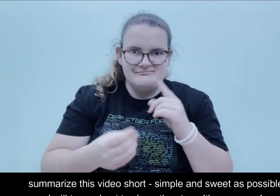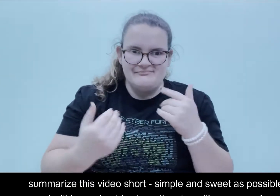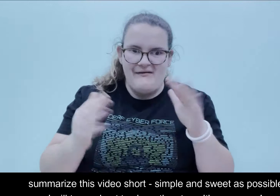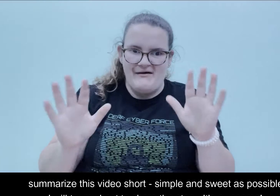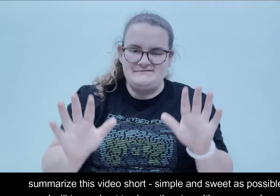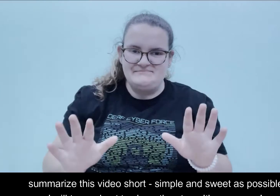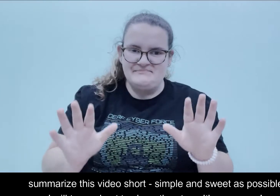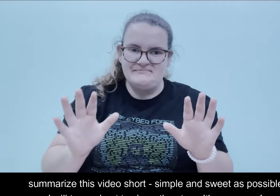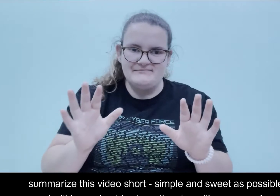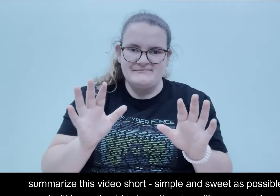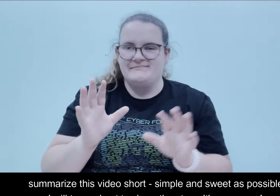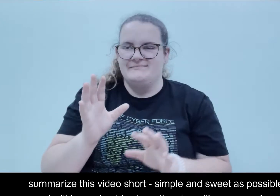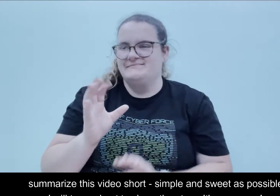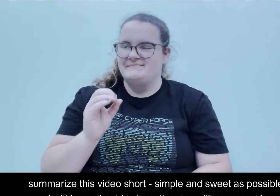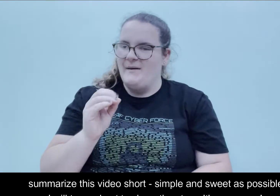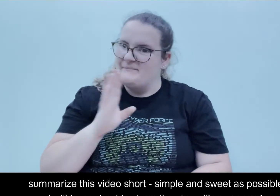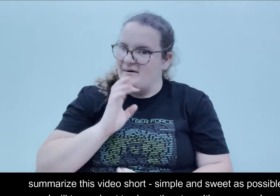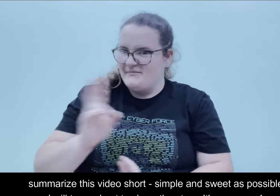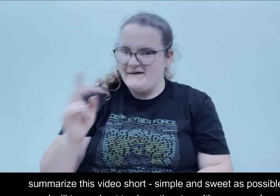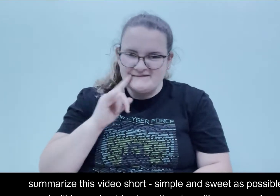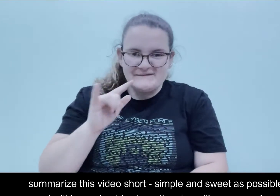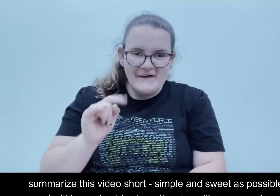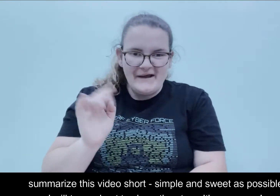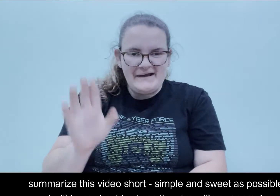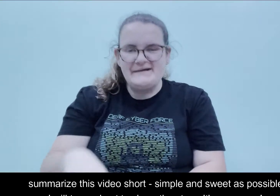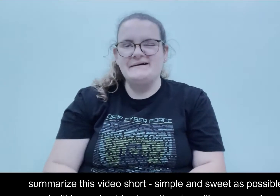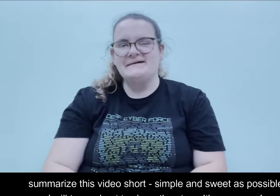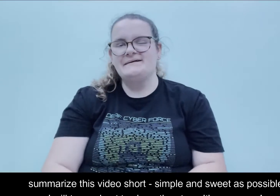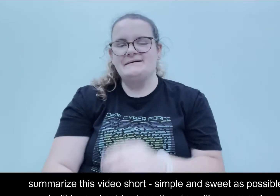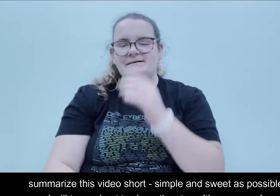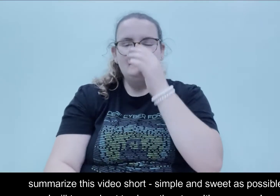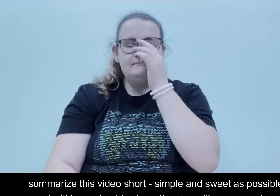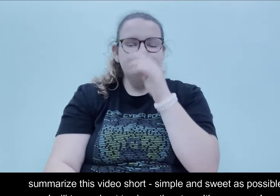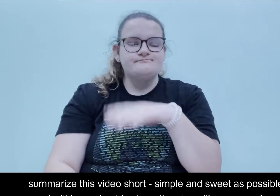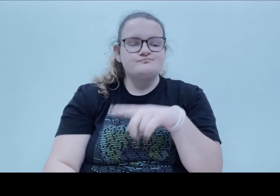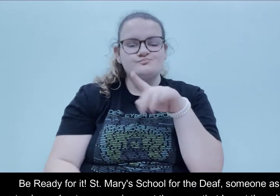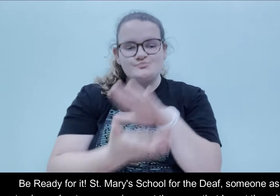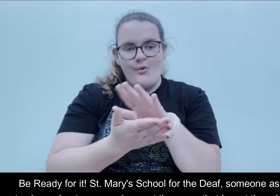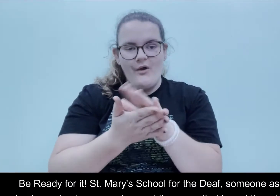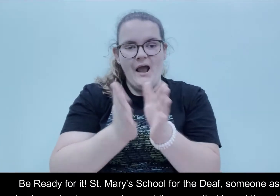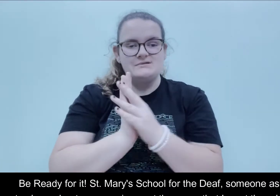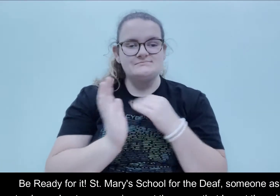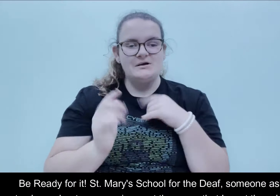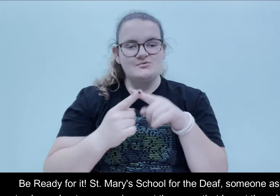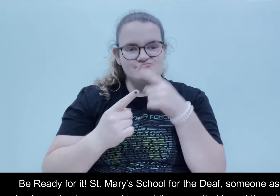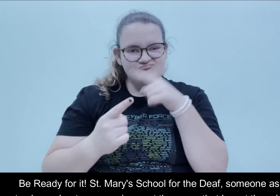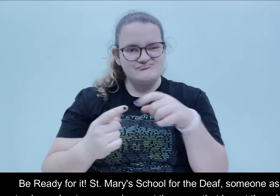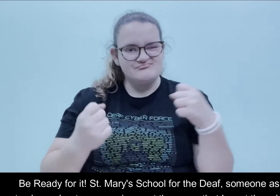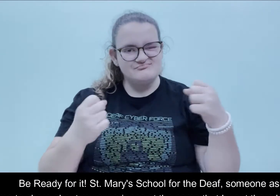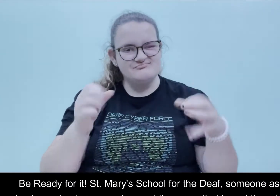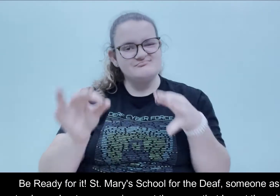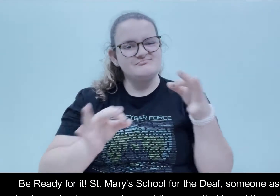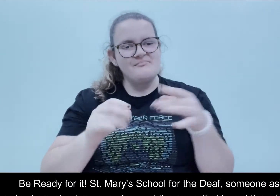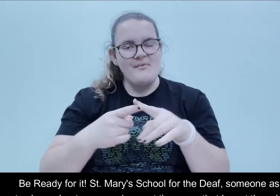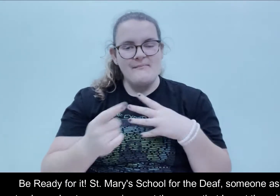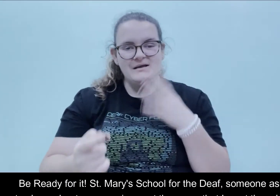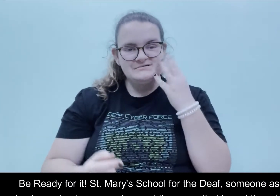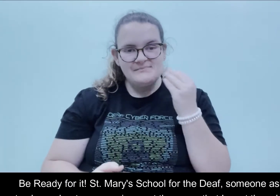the story I'm about to share is really awesome. So be ready for it. The